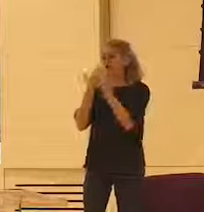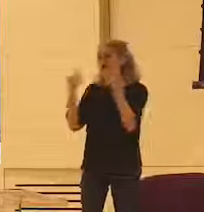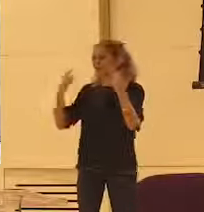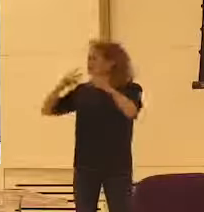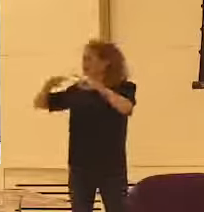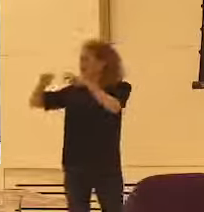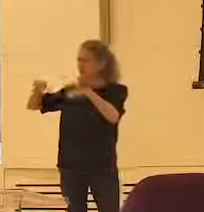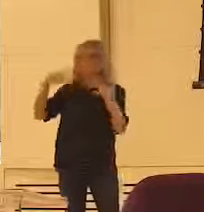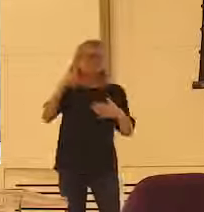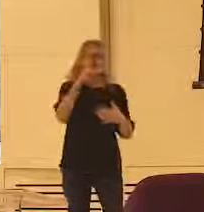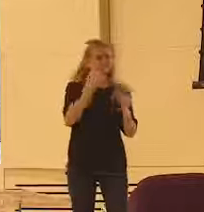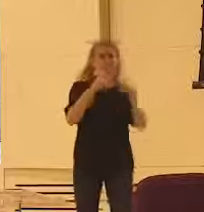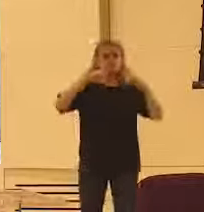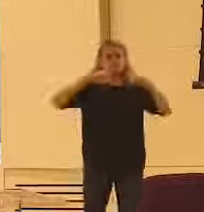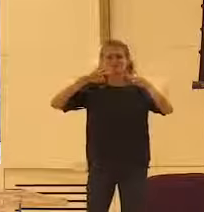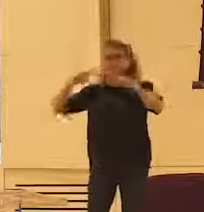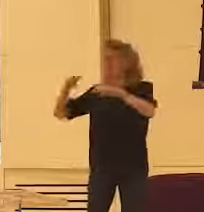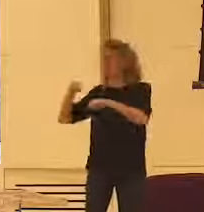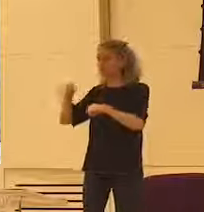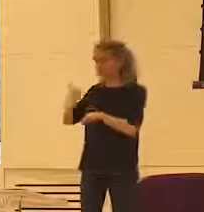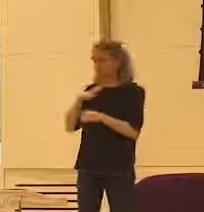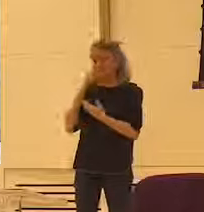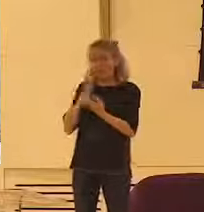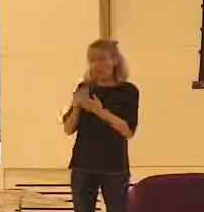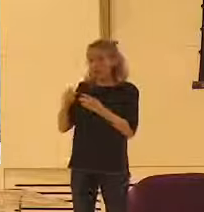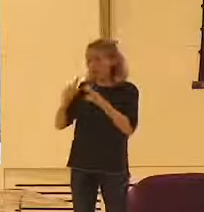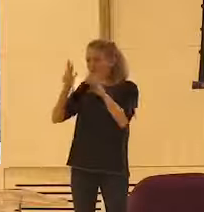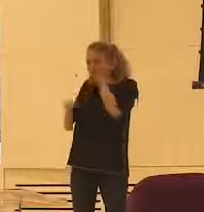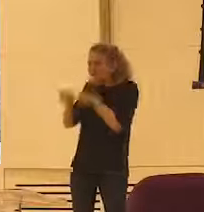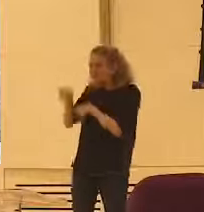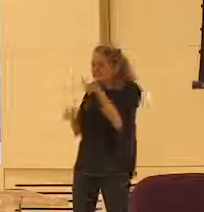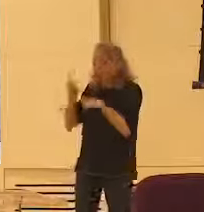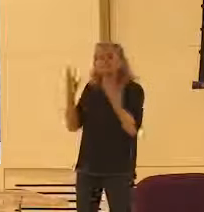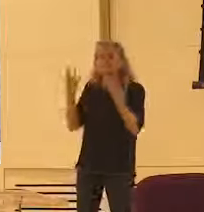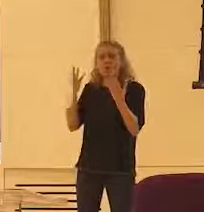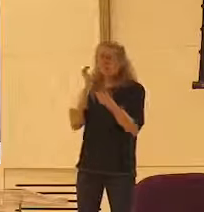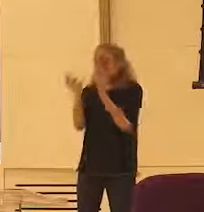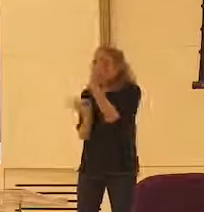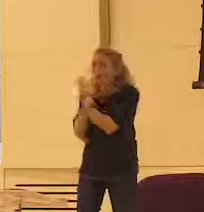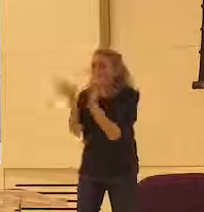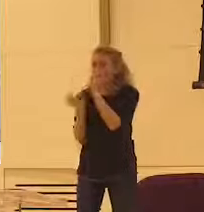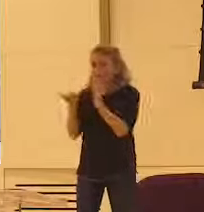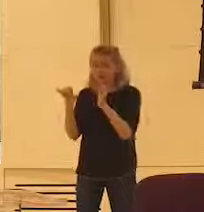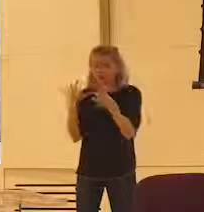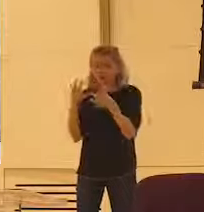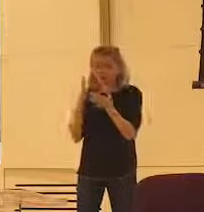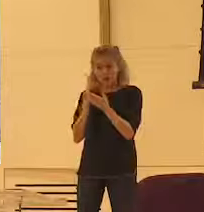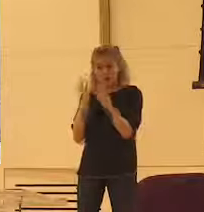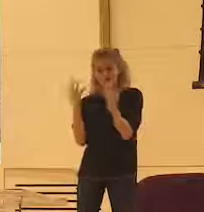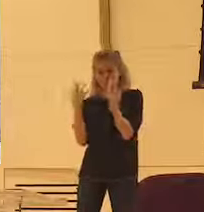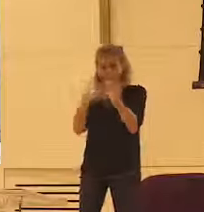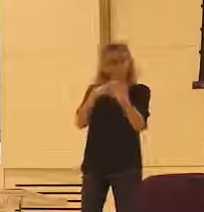issues. There's so much research that's happened, but in assessments and the questions that are